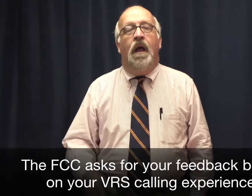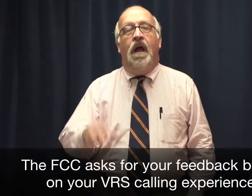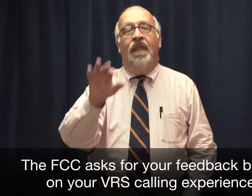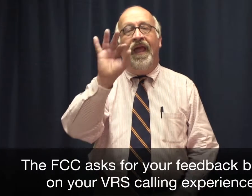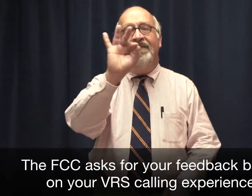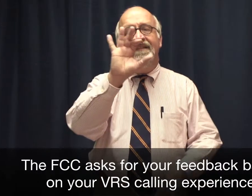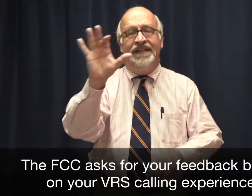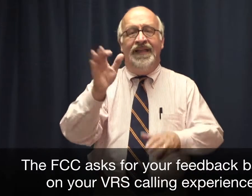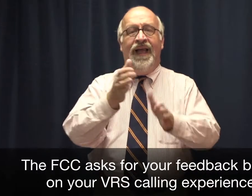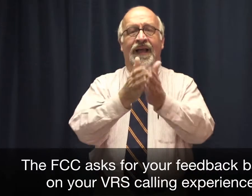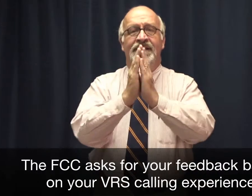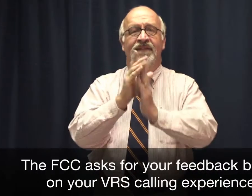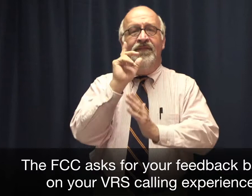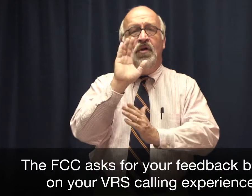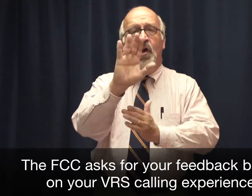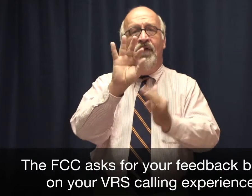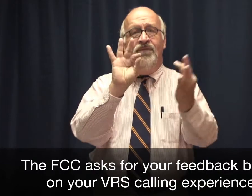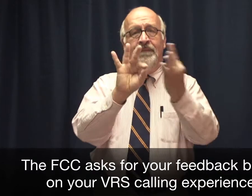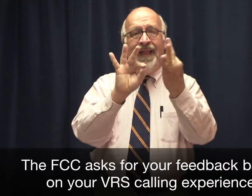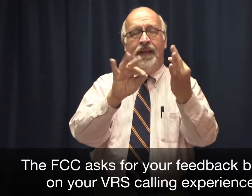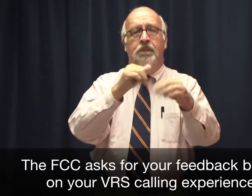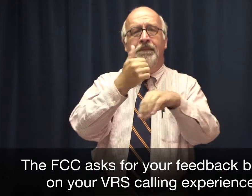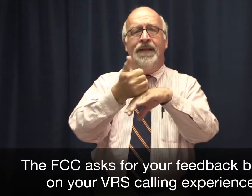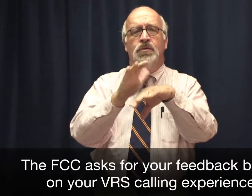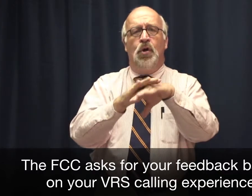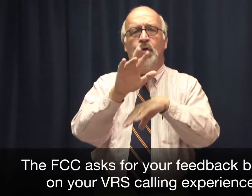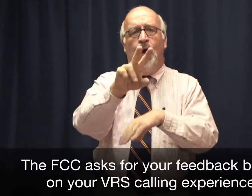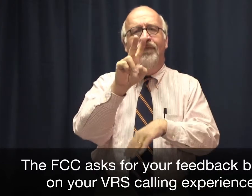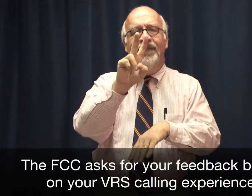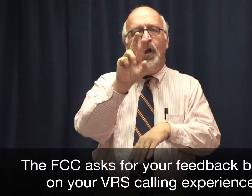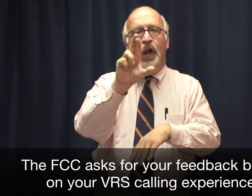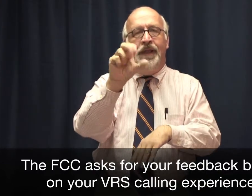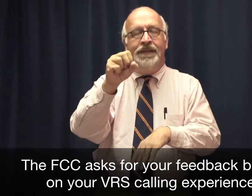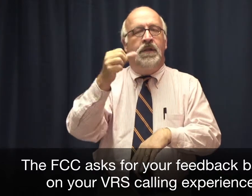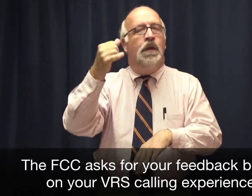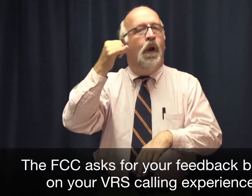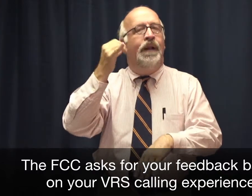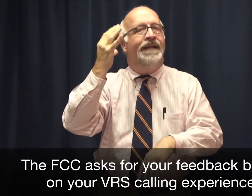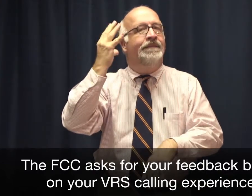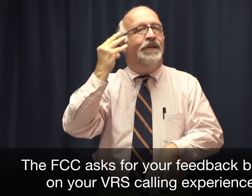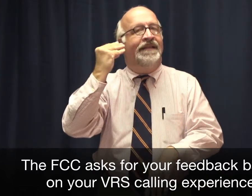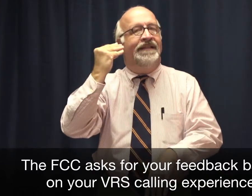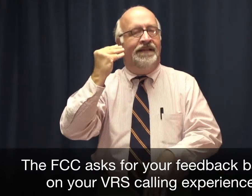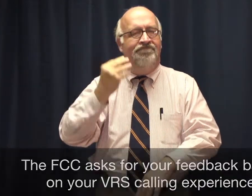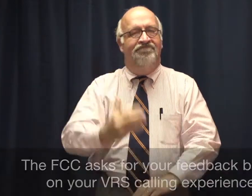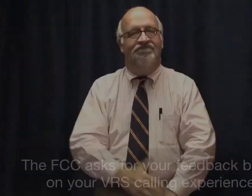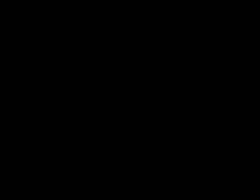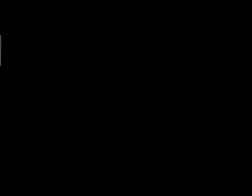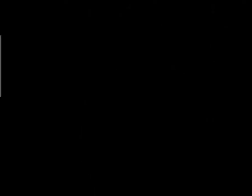The FCC asks for your feedback based on your VRS calling experience.